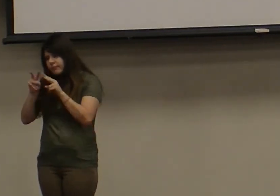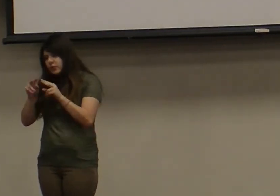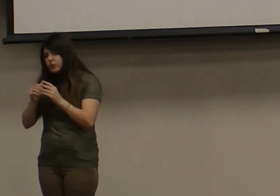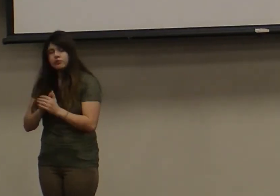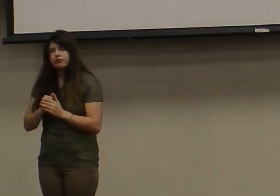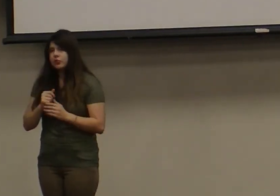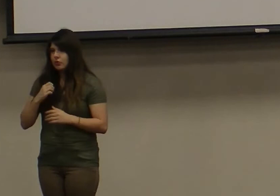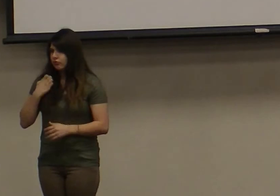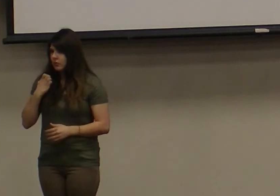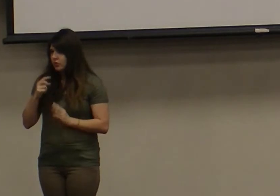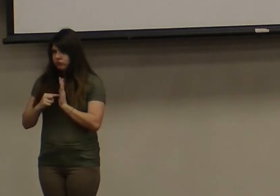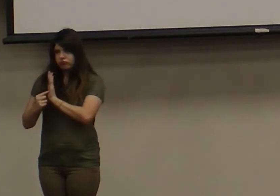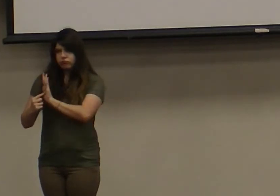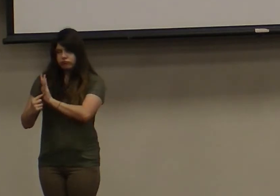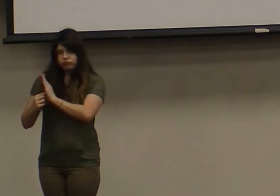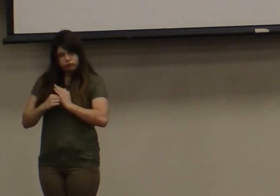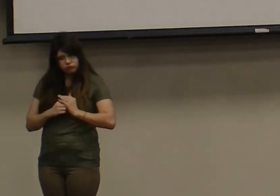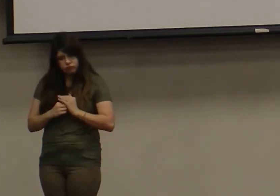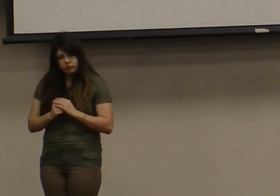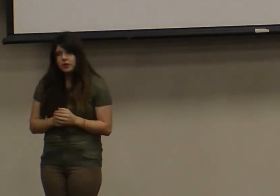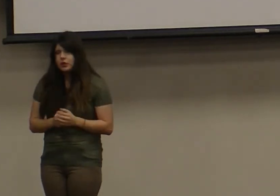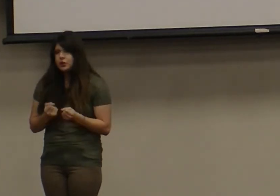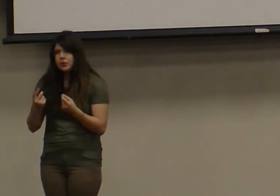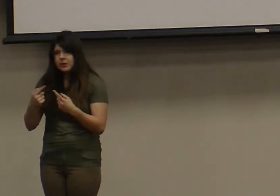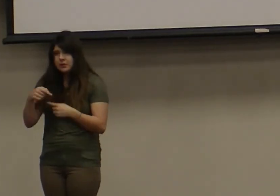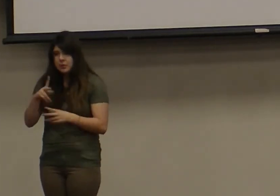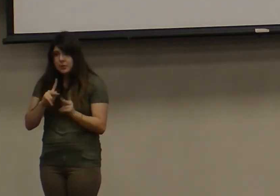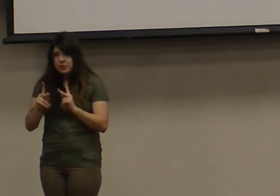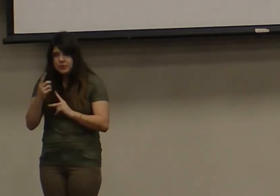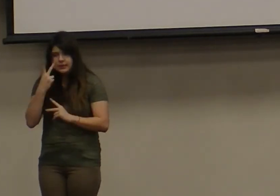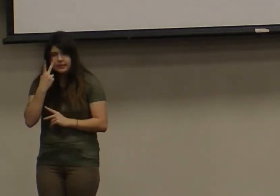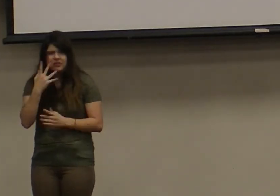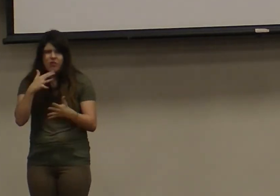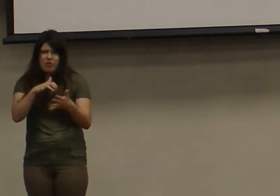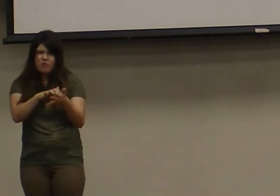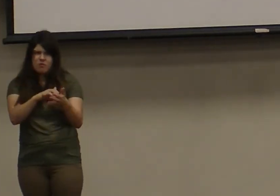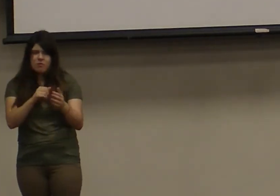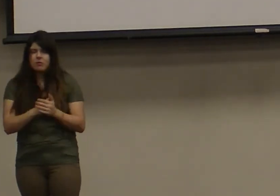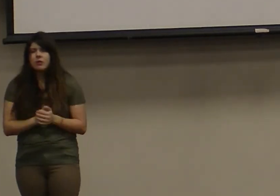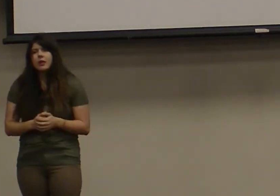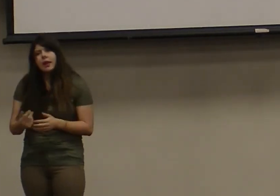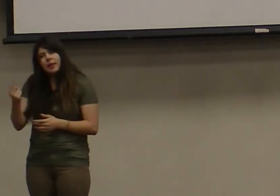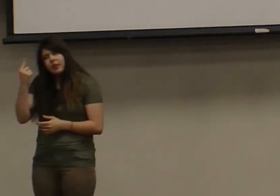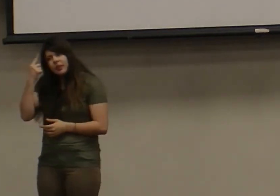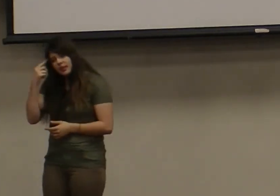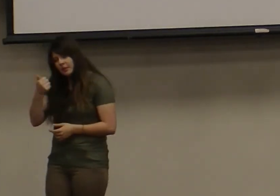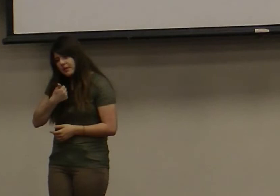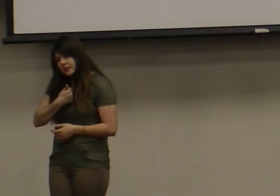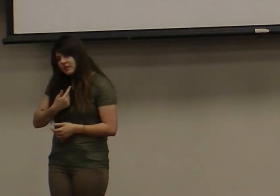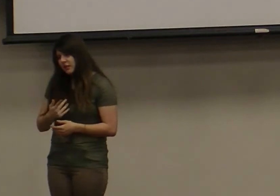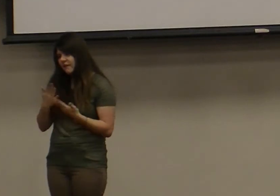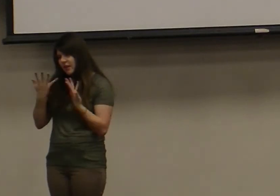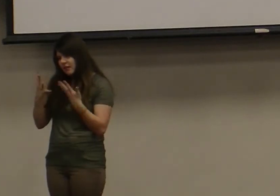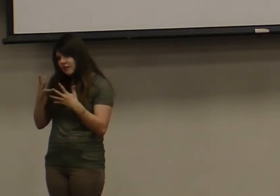Kevin. Too many will see it as weakness. And I think to myself after that thought,